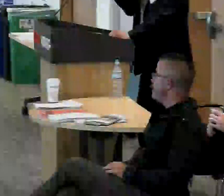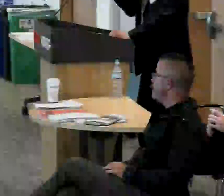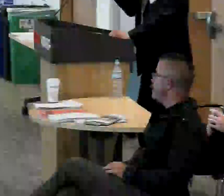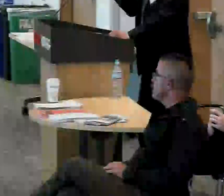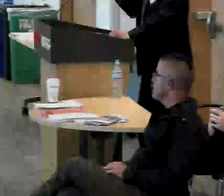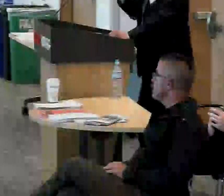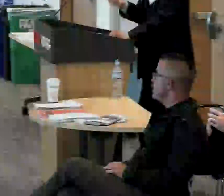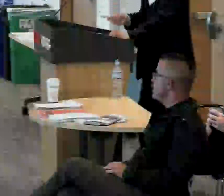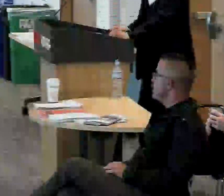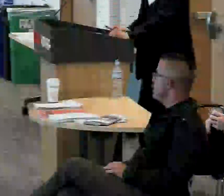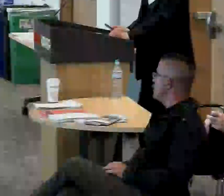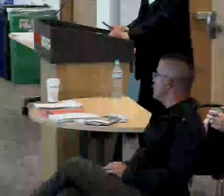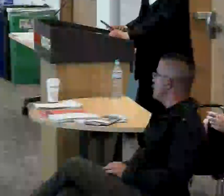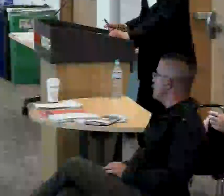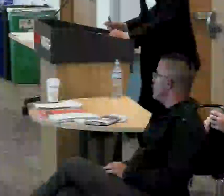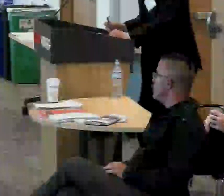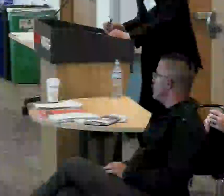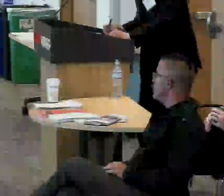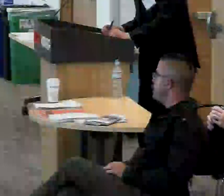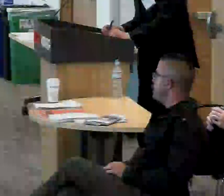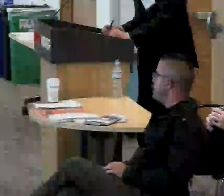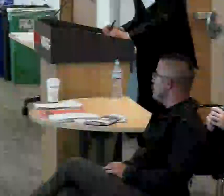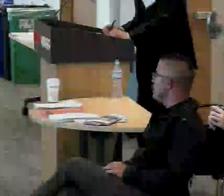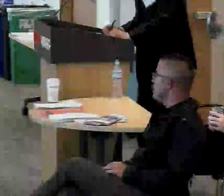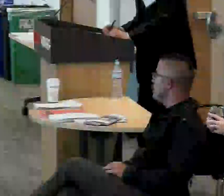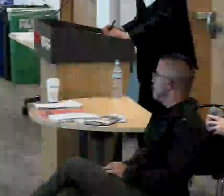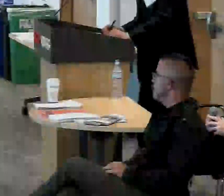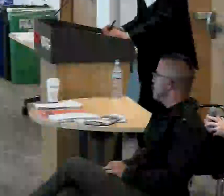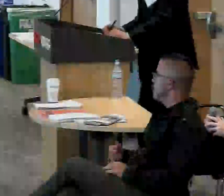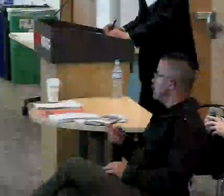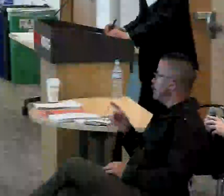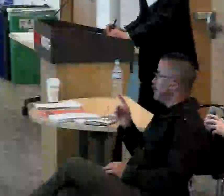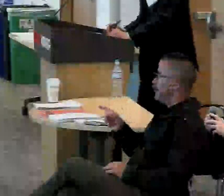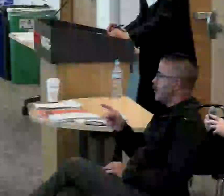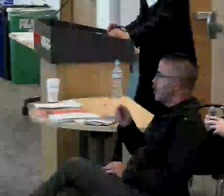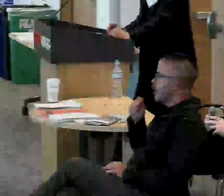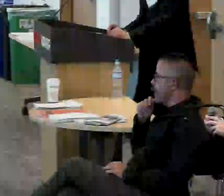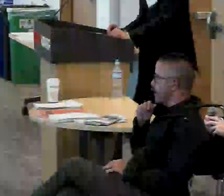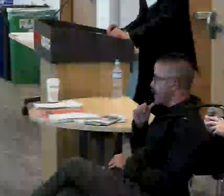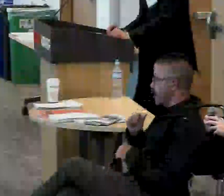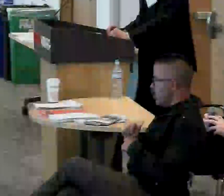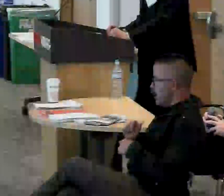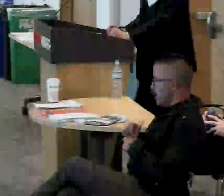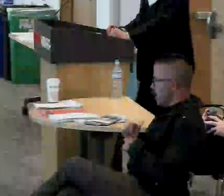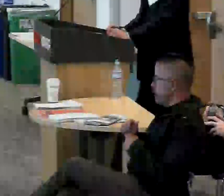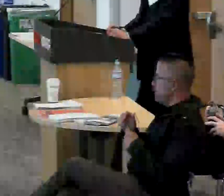Oh, go ahead. So I work with Bank on San Francisco.